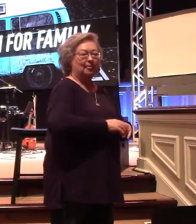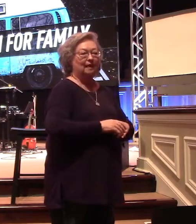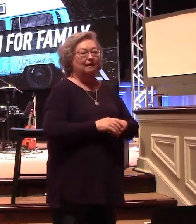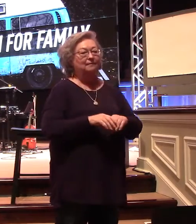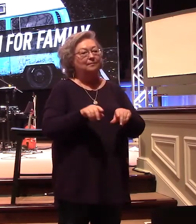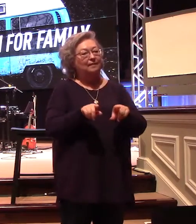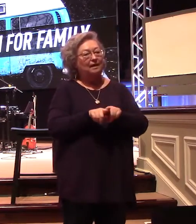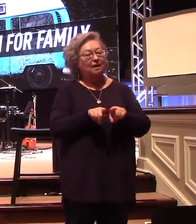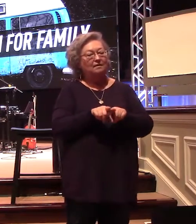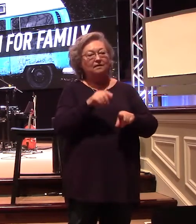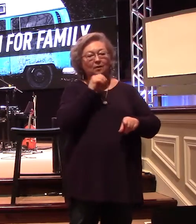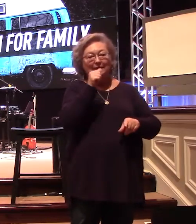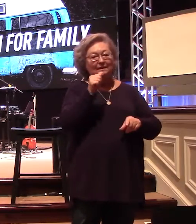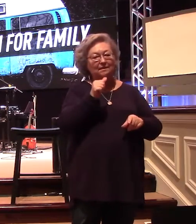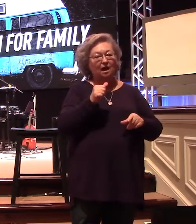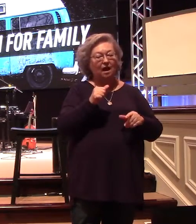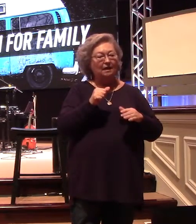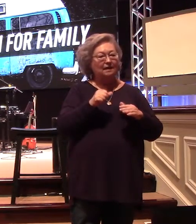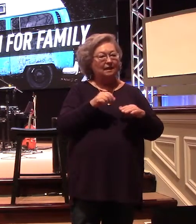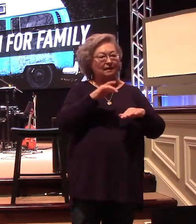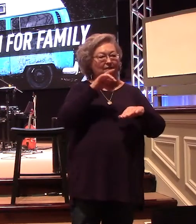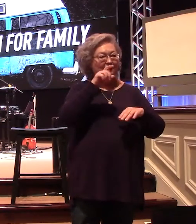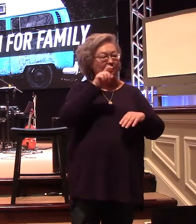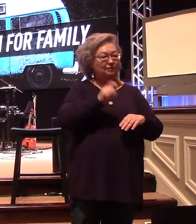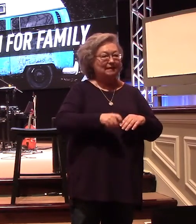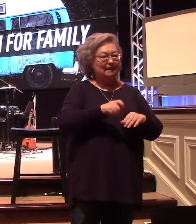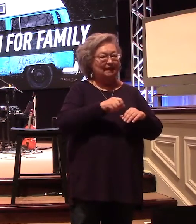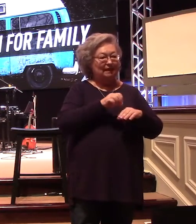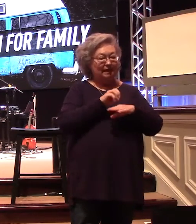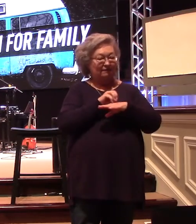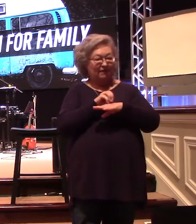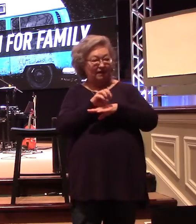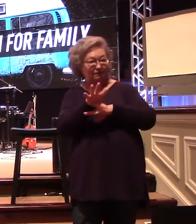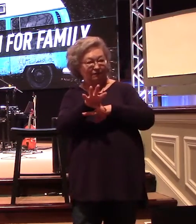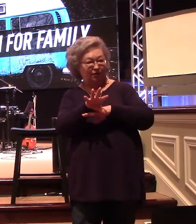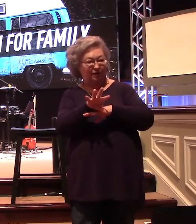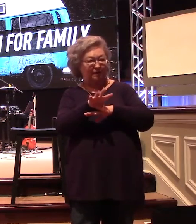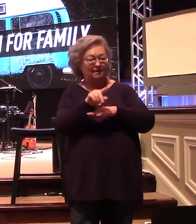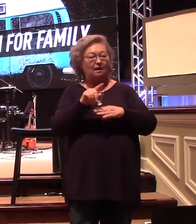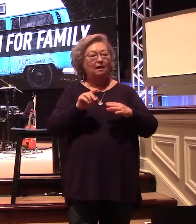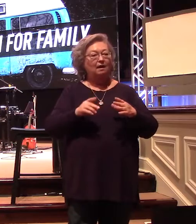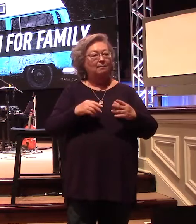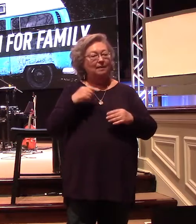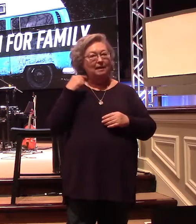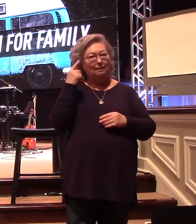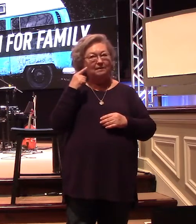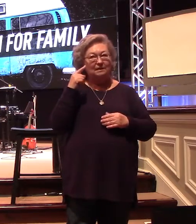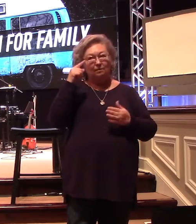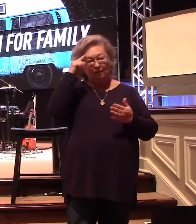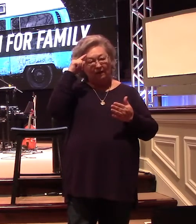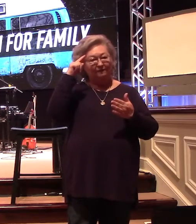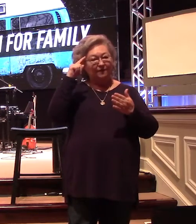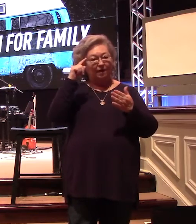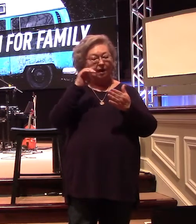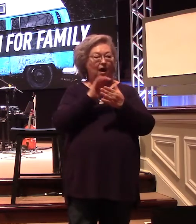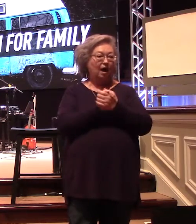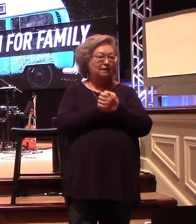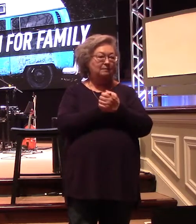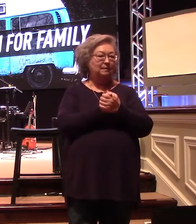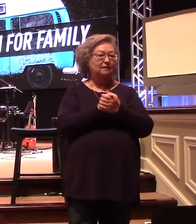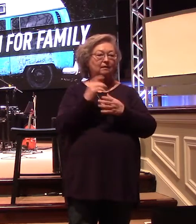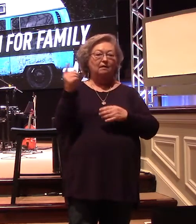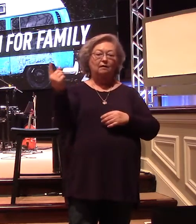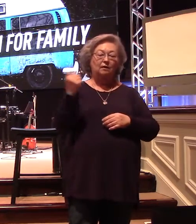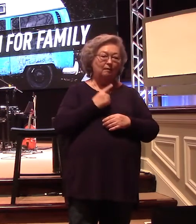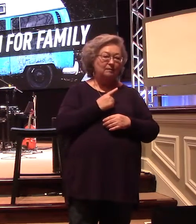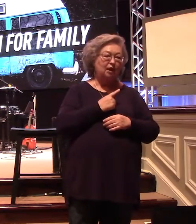Again, I kind of had this image of what it looked like, and it was like this wife that the husband came home and he said, "This is what we're doing," and she'd say, "Yes, sir," and not